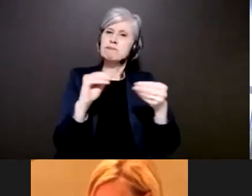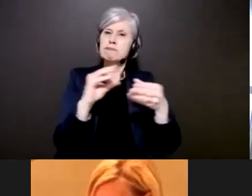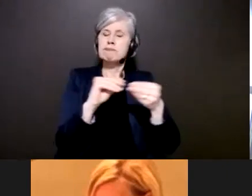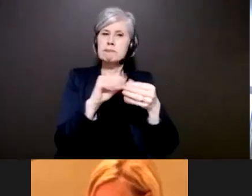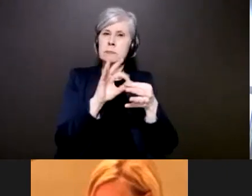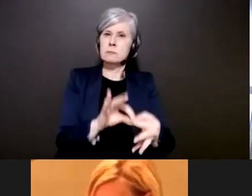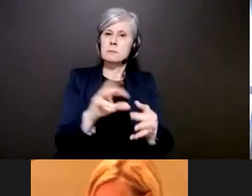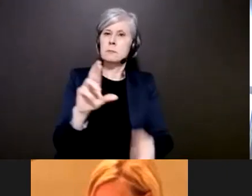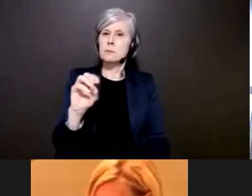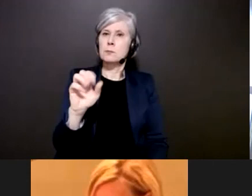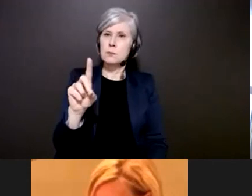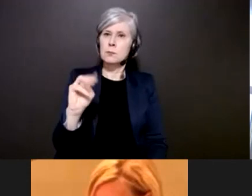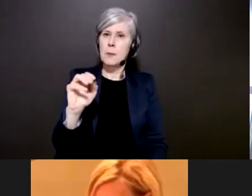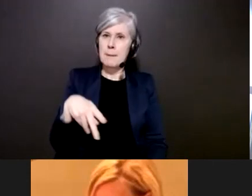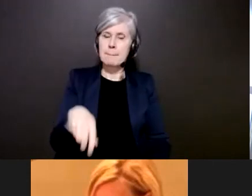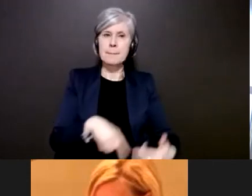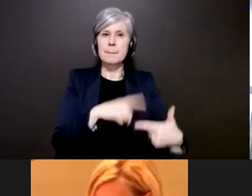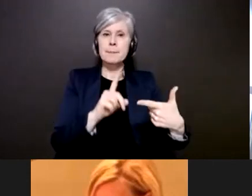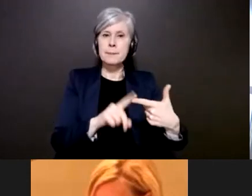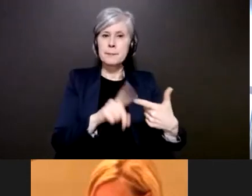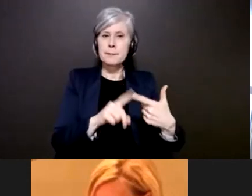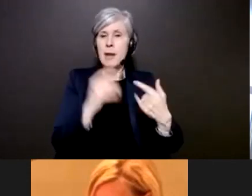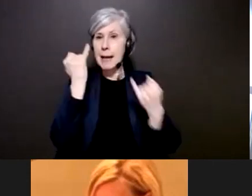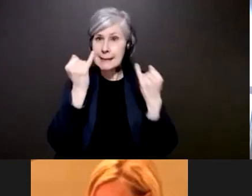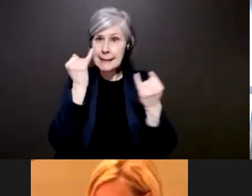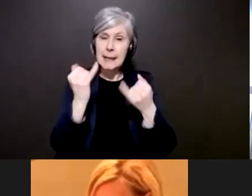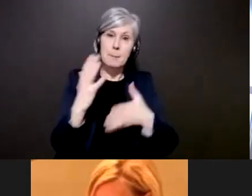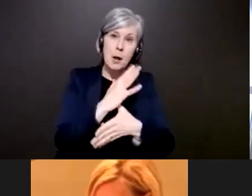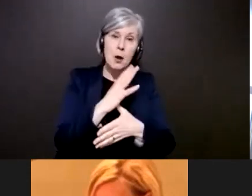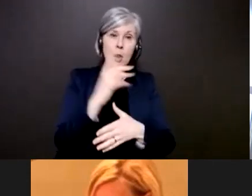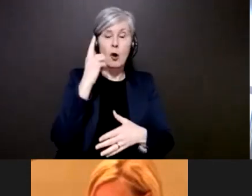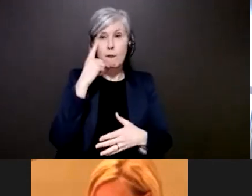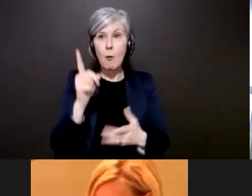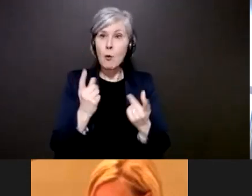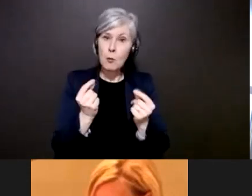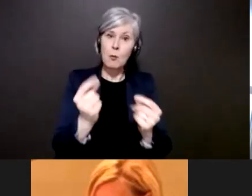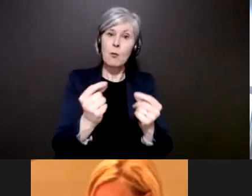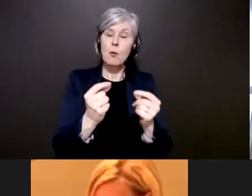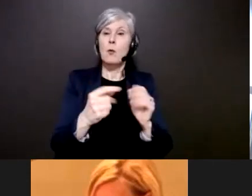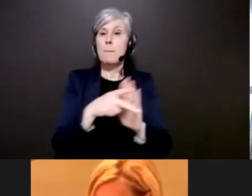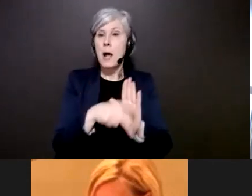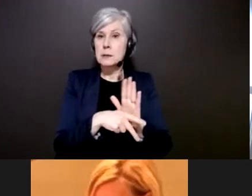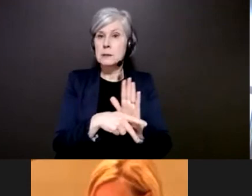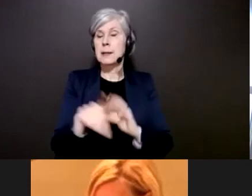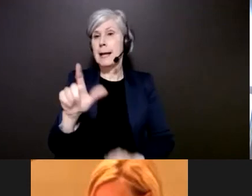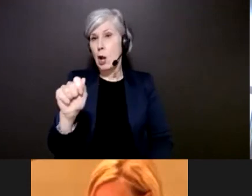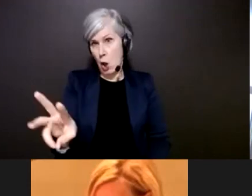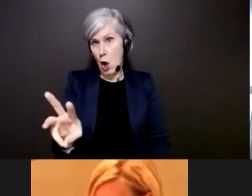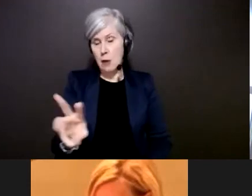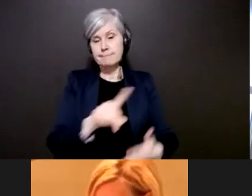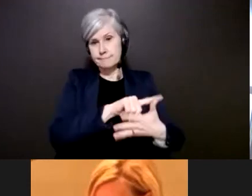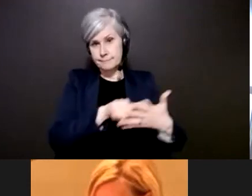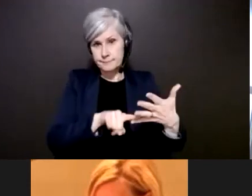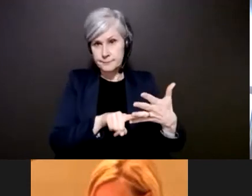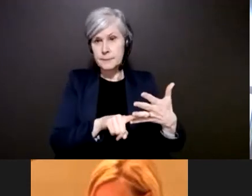looking at ideas and priorities for practice, research, policy, and the law. So those are all available through the NICE